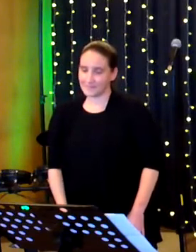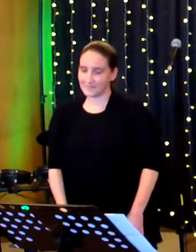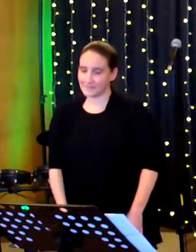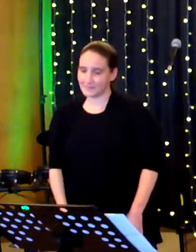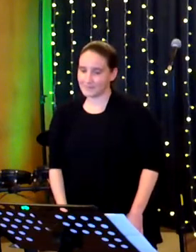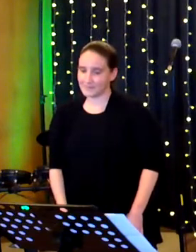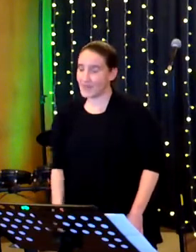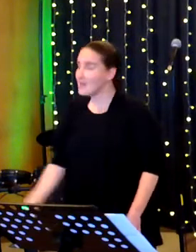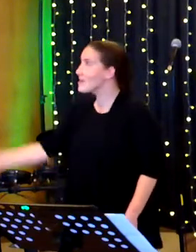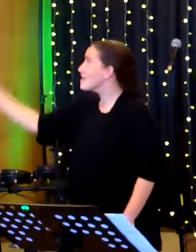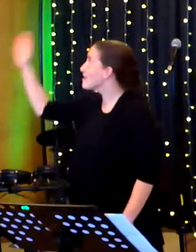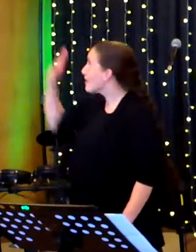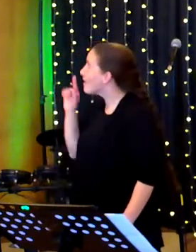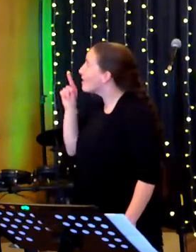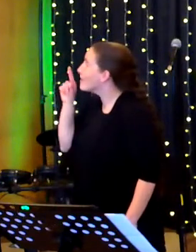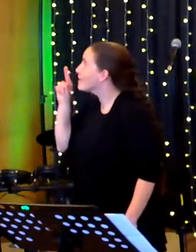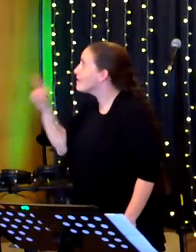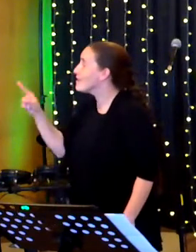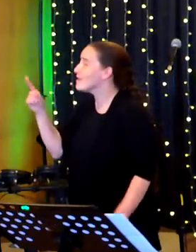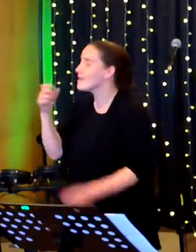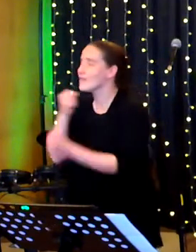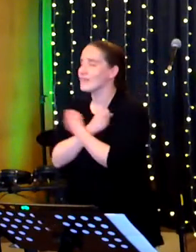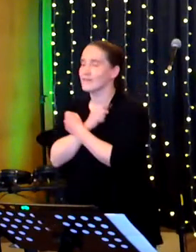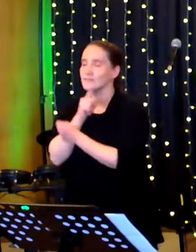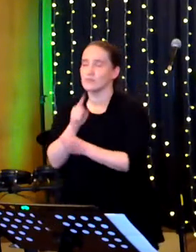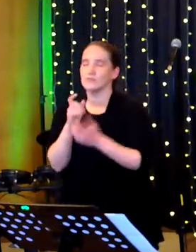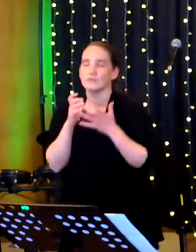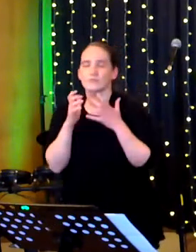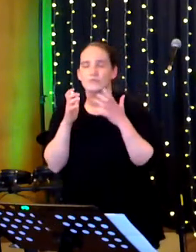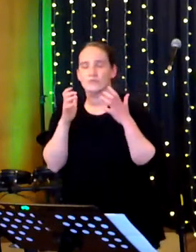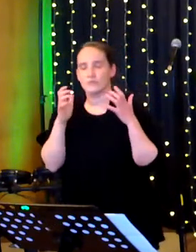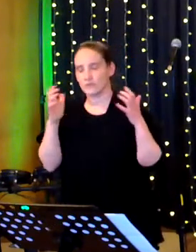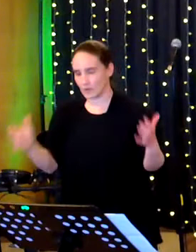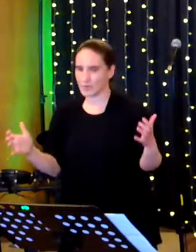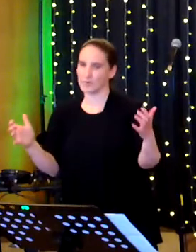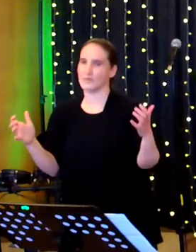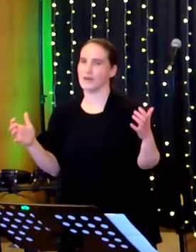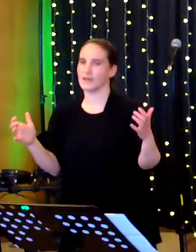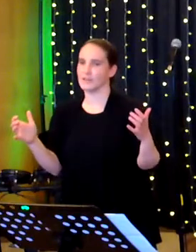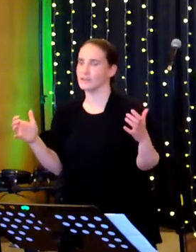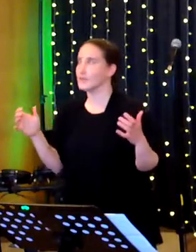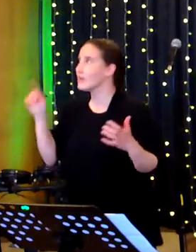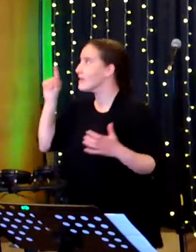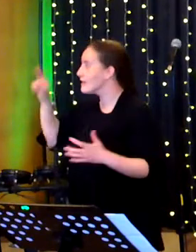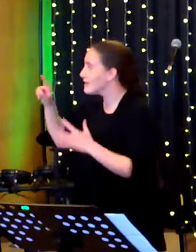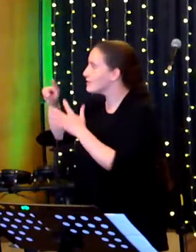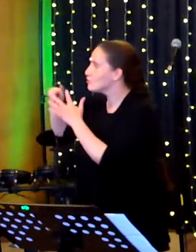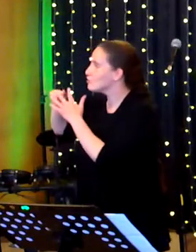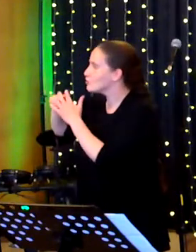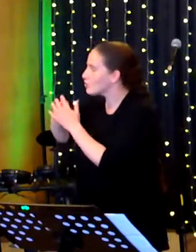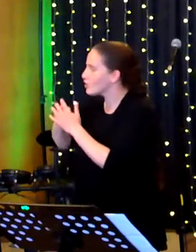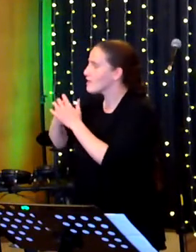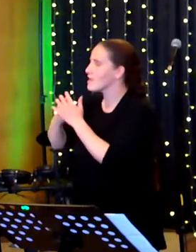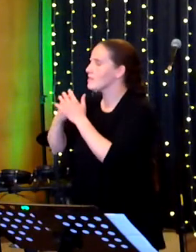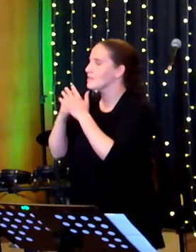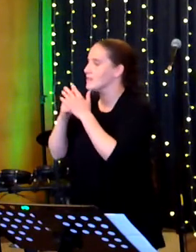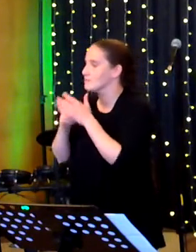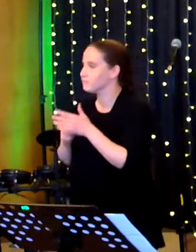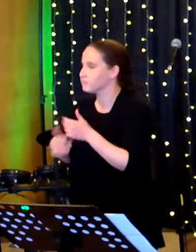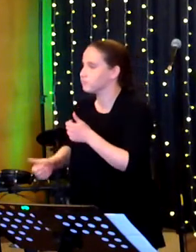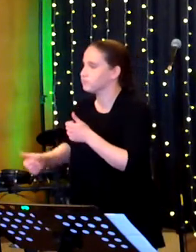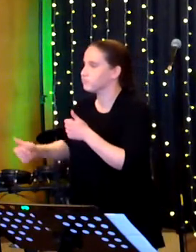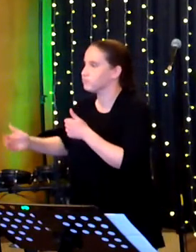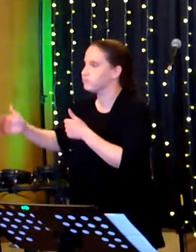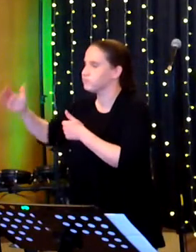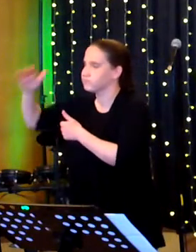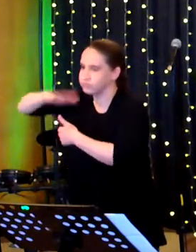God who loves you so much that he waged the ultimate war by giving his life for you. And